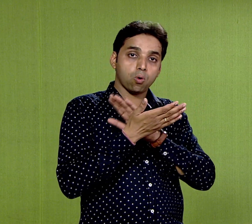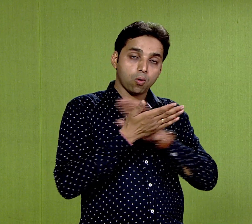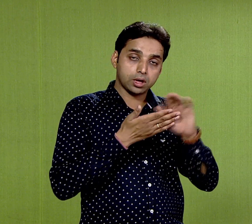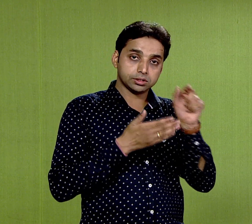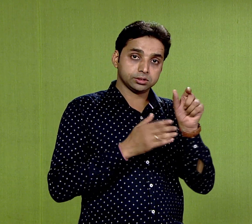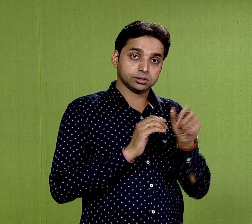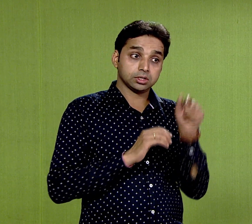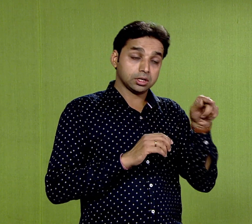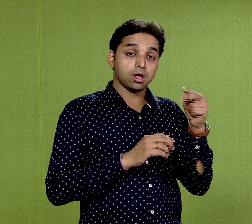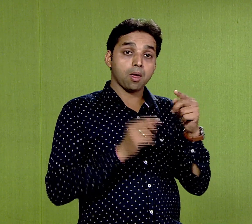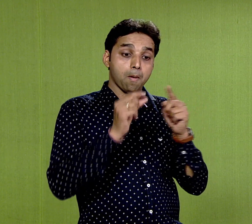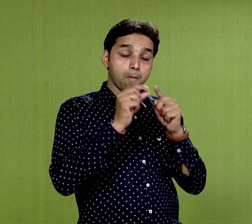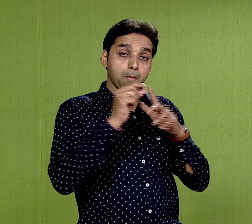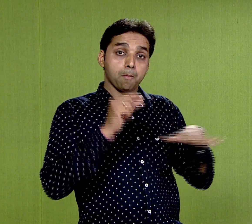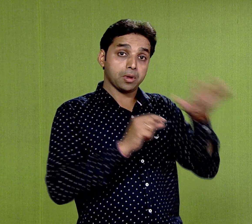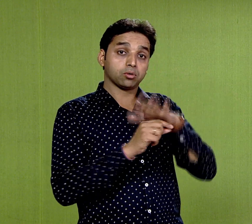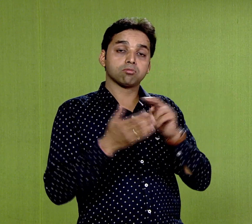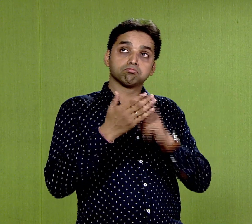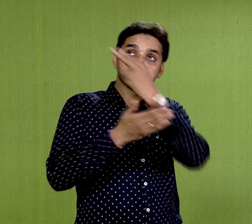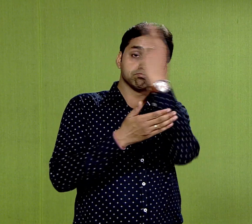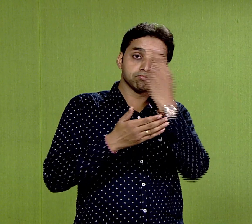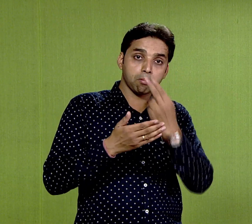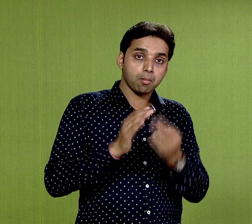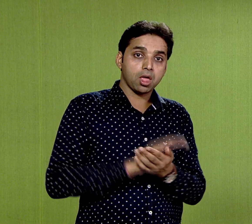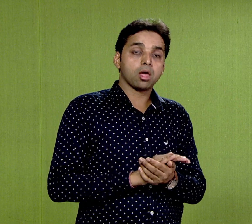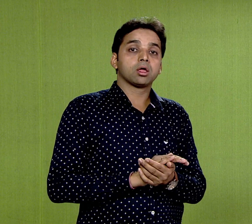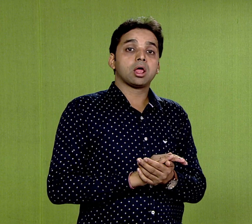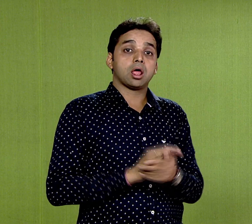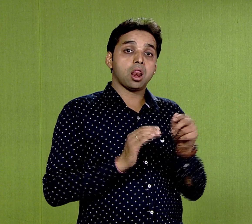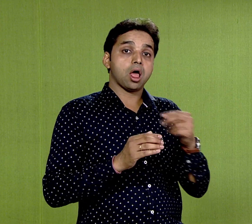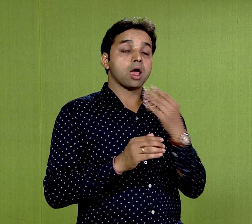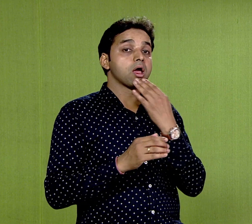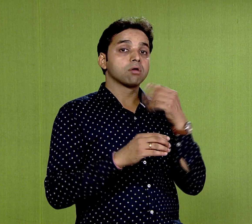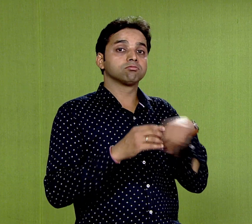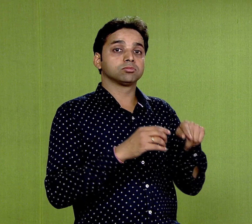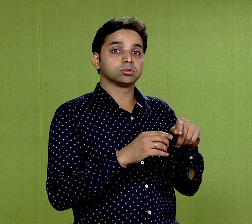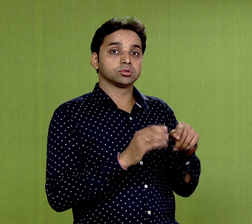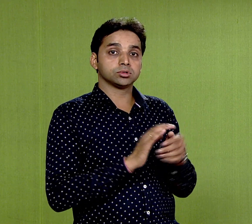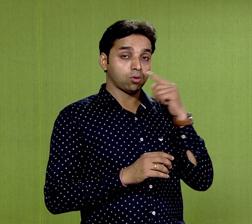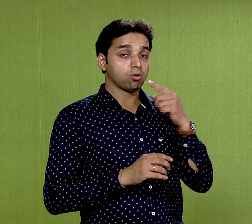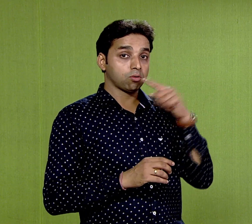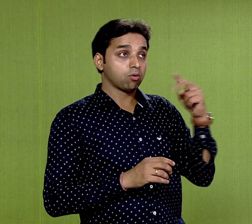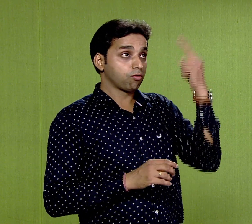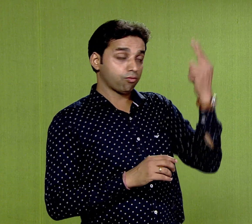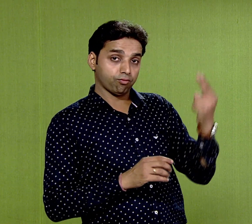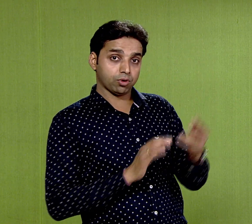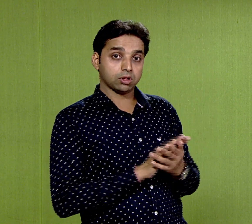he patronized paintings like his grandfather. He preferred